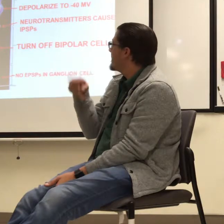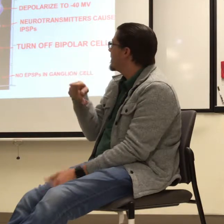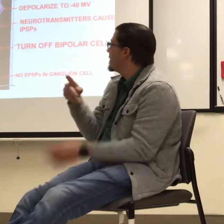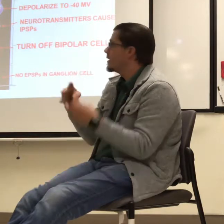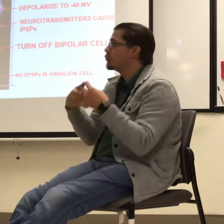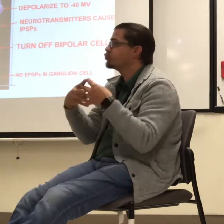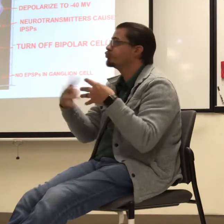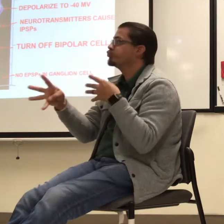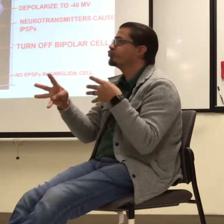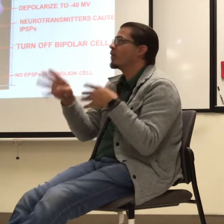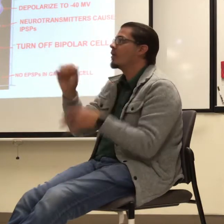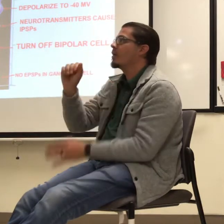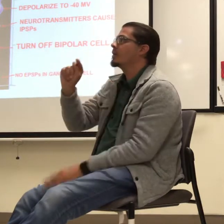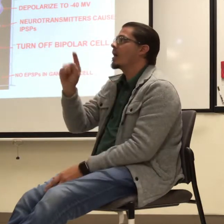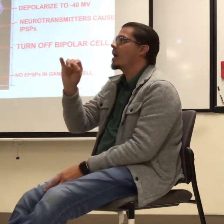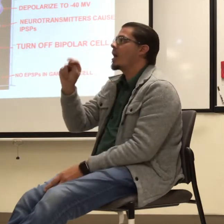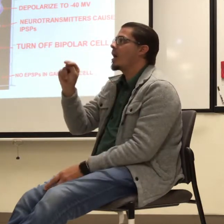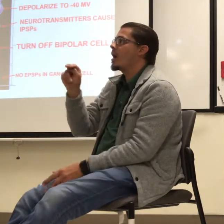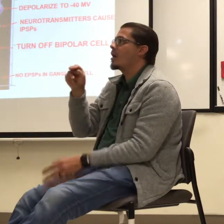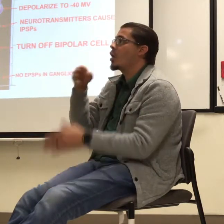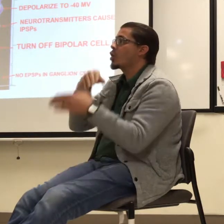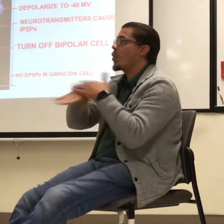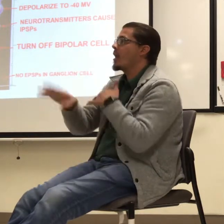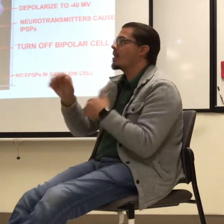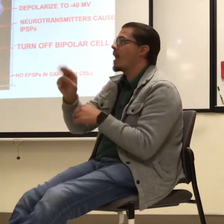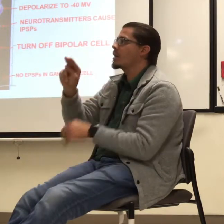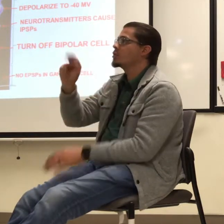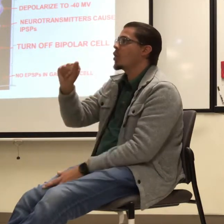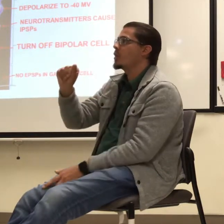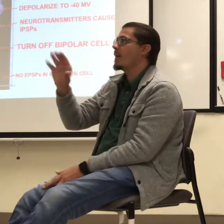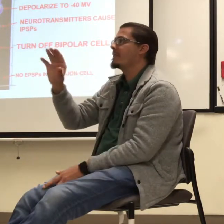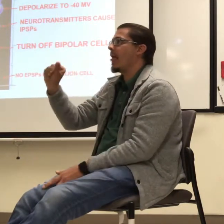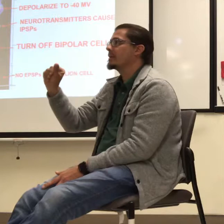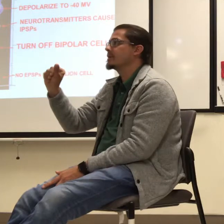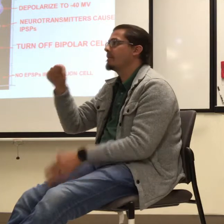So cations go in, like sodium and calcium.